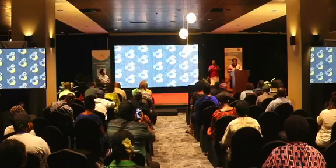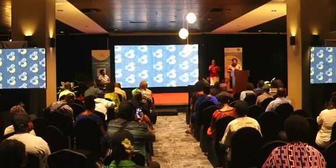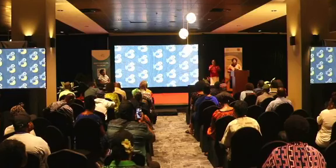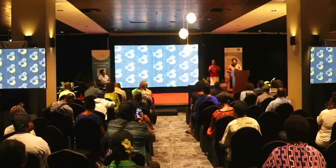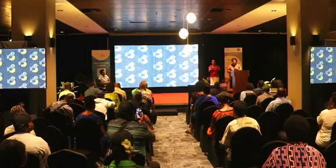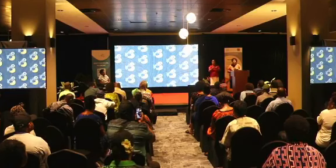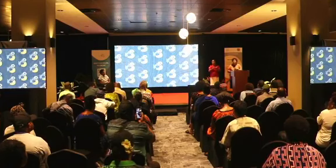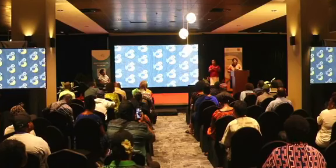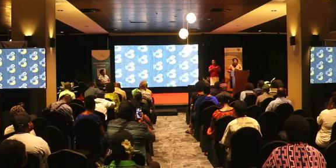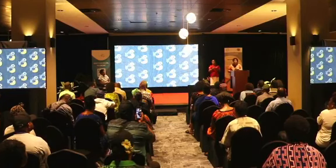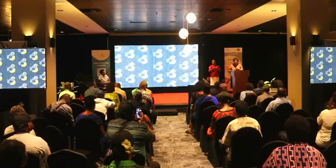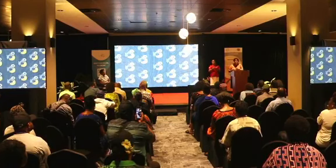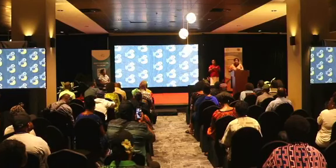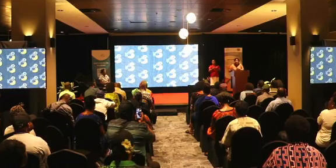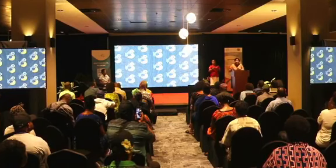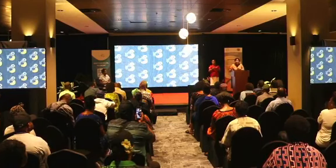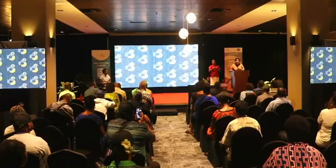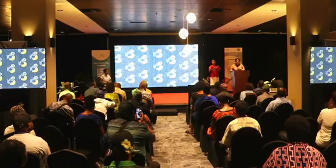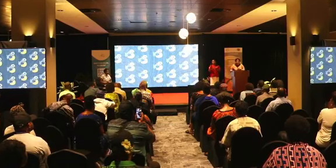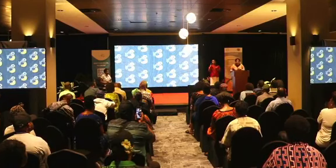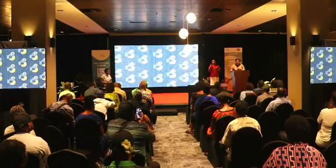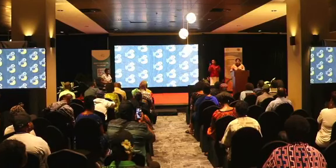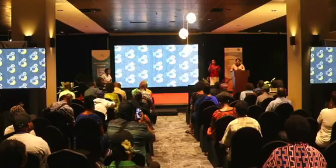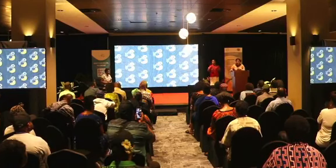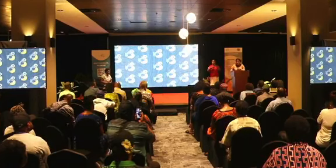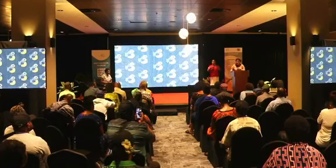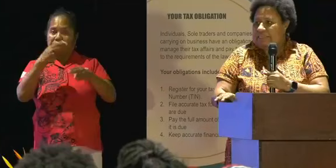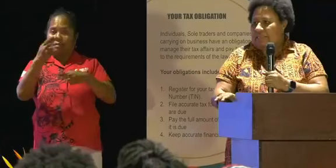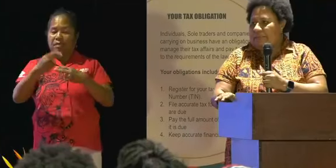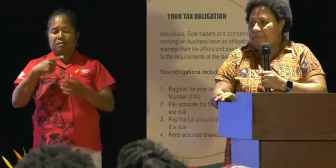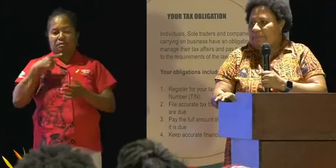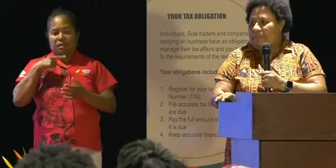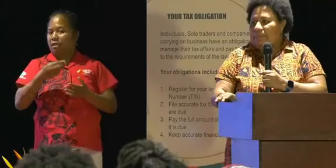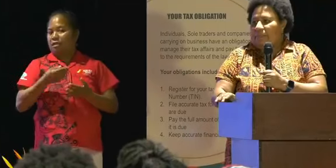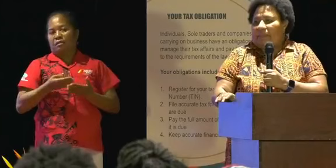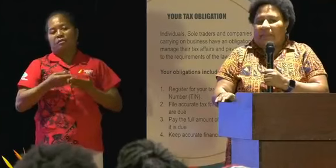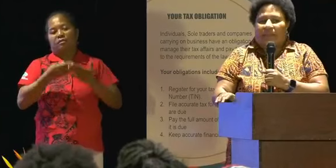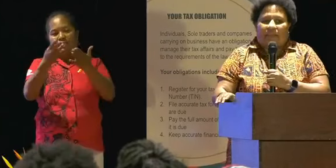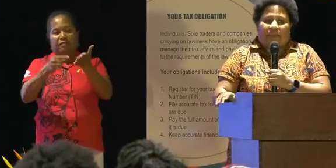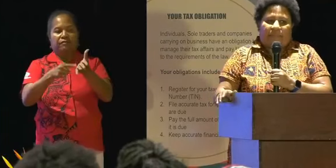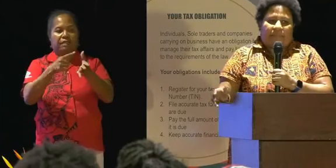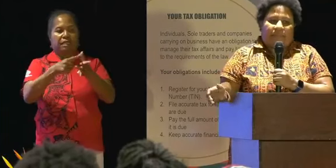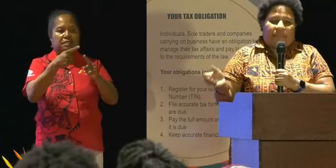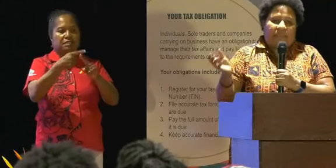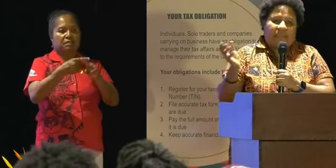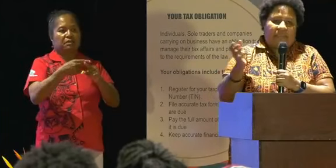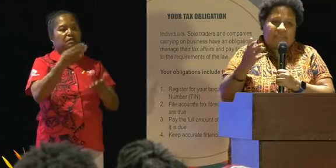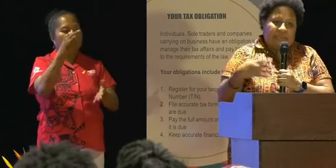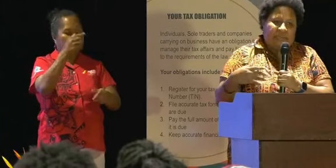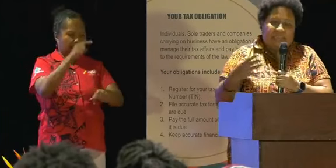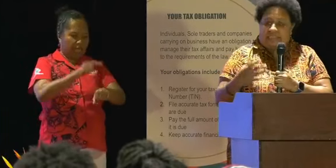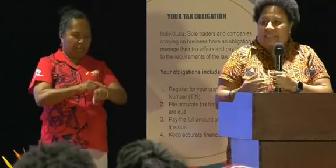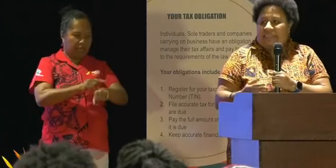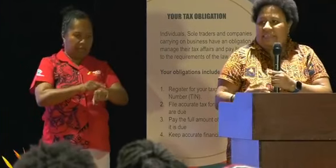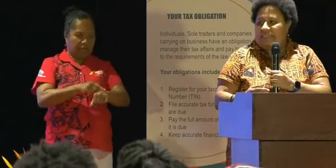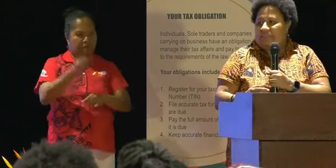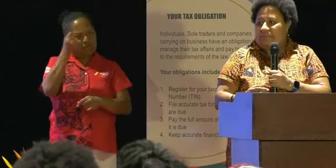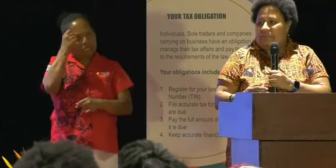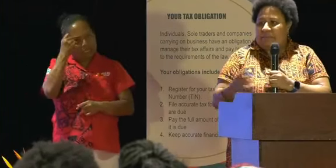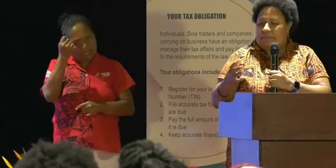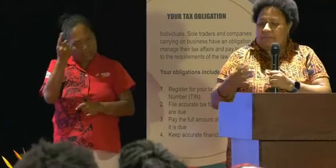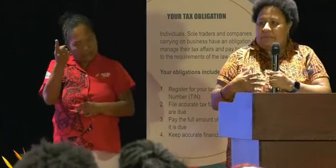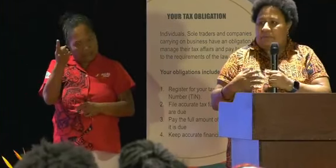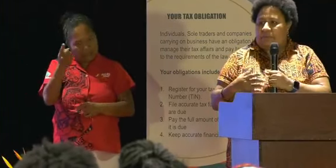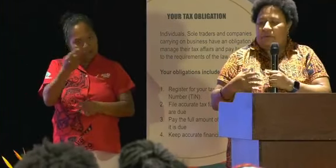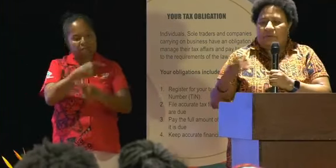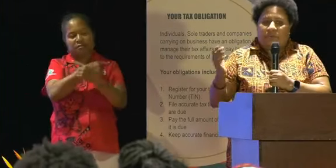lodgement arrangements. You explain him law why you not file on time. Now they will understand it and